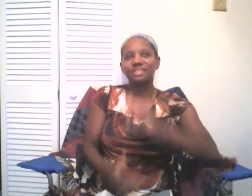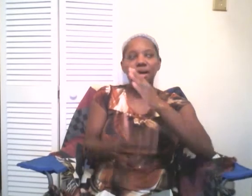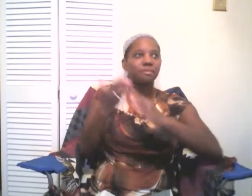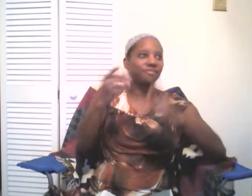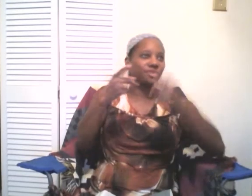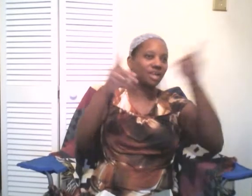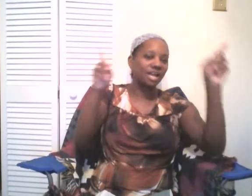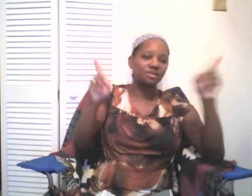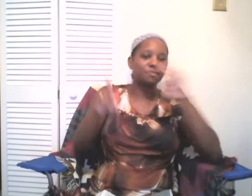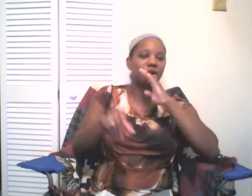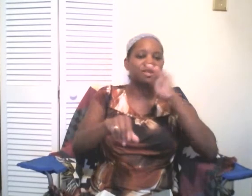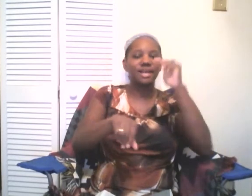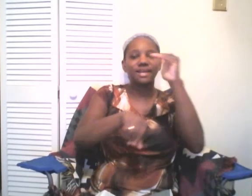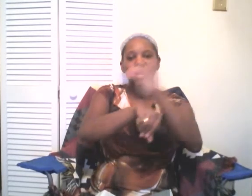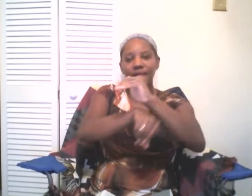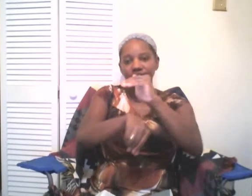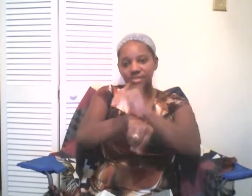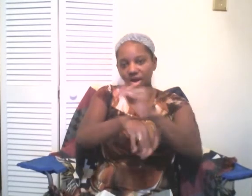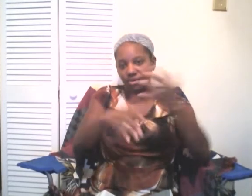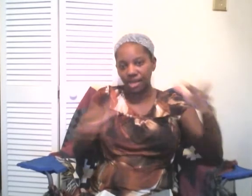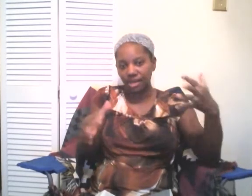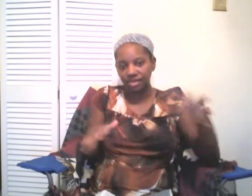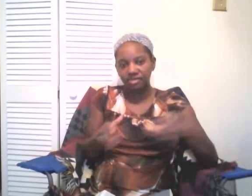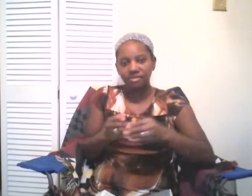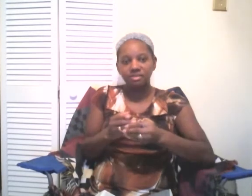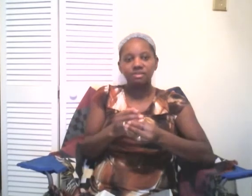Some of you guys are probably at night already.